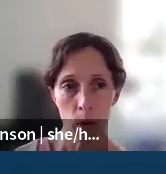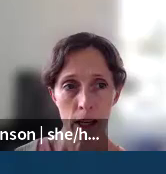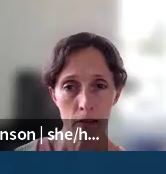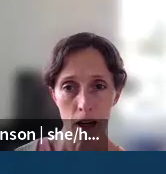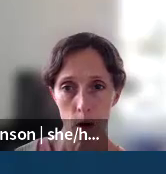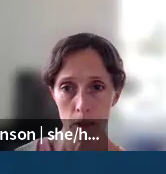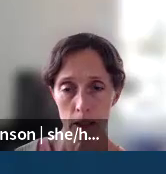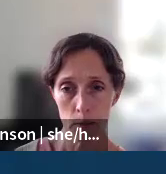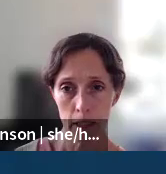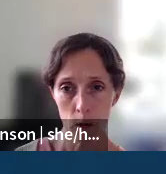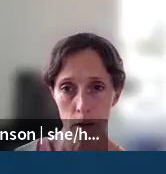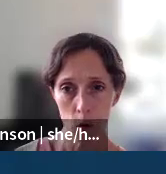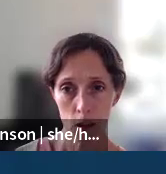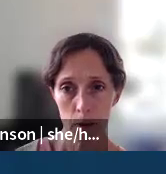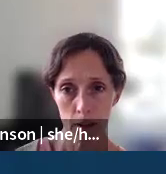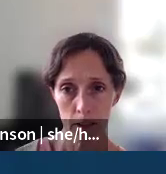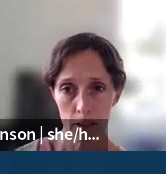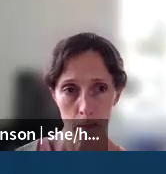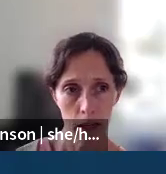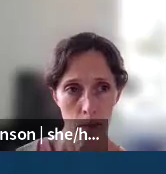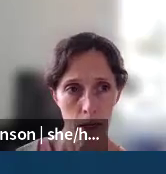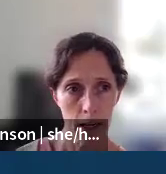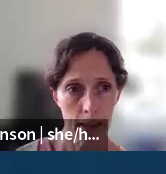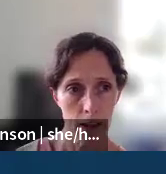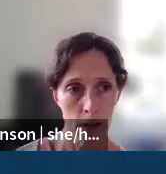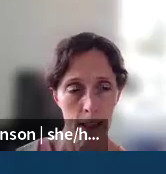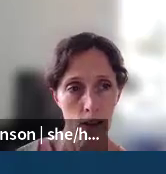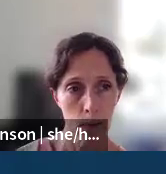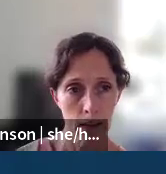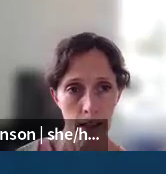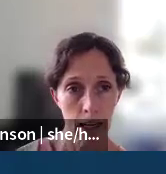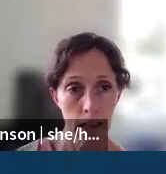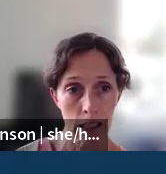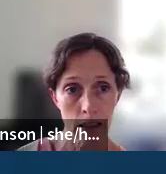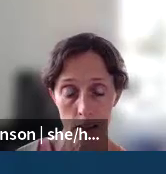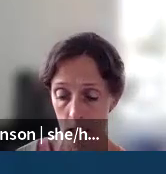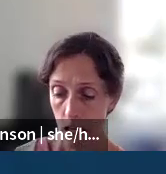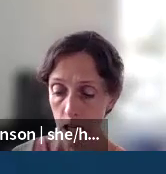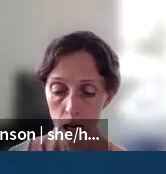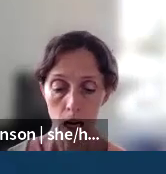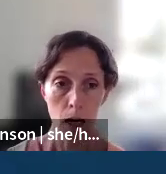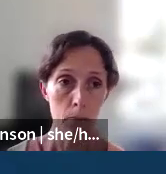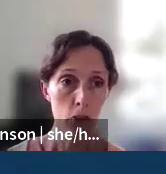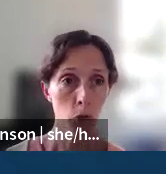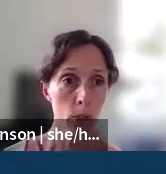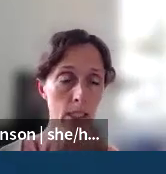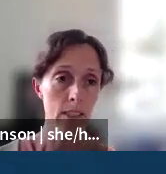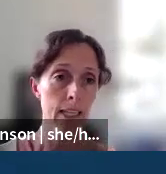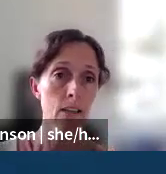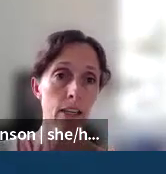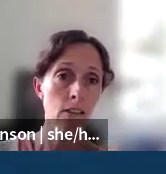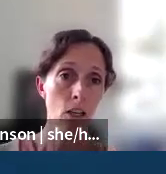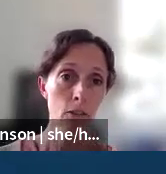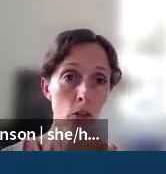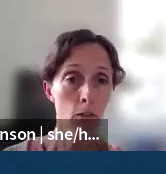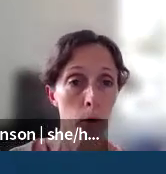Jamie. We can follow up to this meeting with a more specific timeline, but I think you can expect it at least 2 weeks